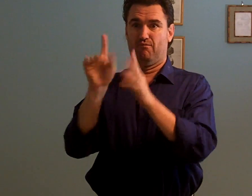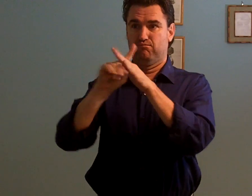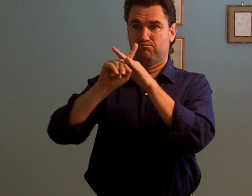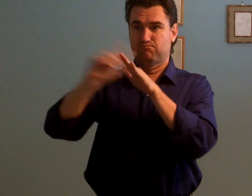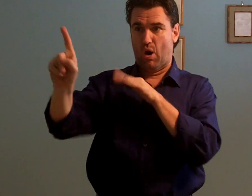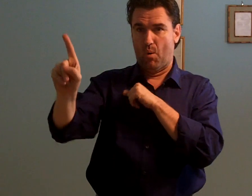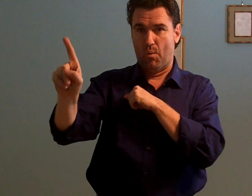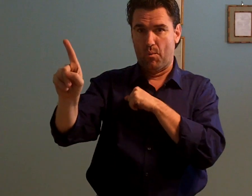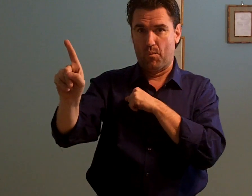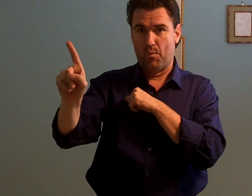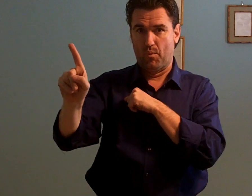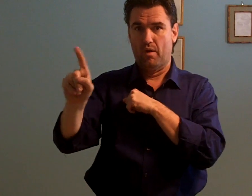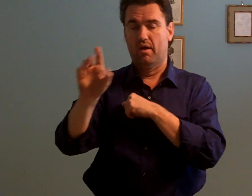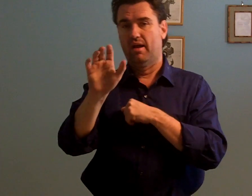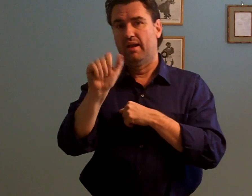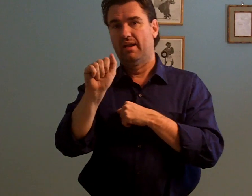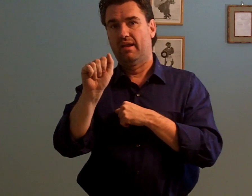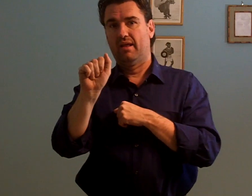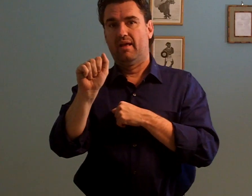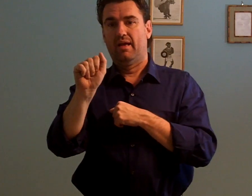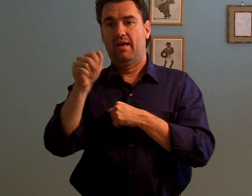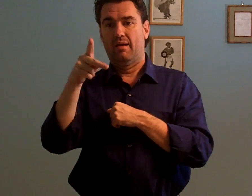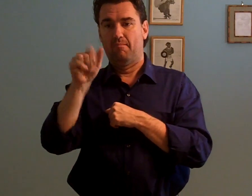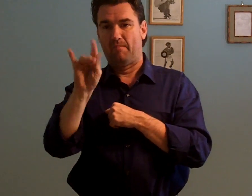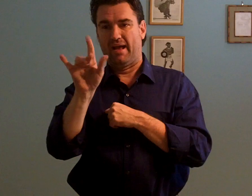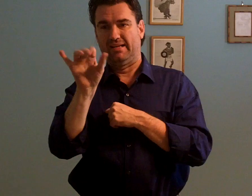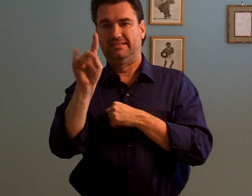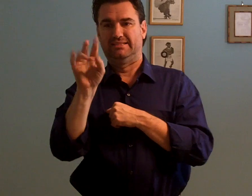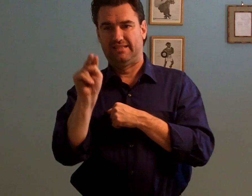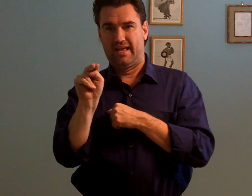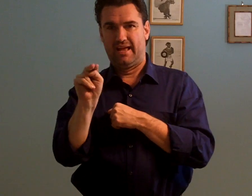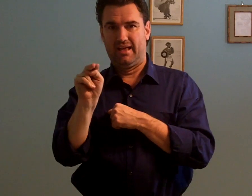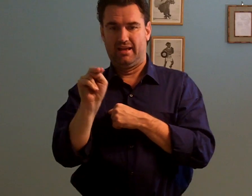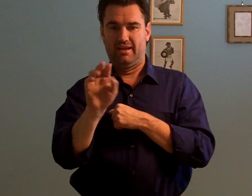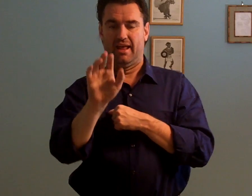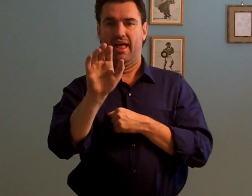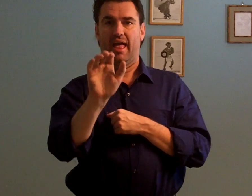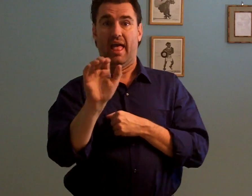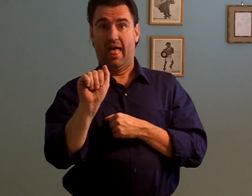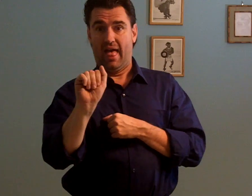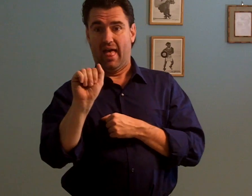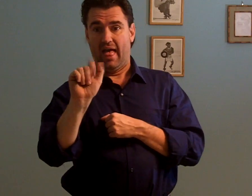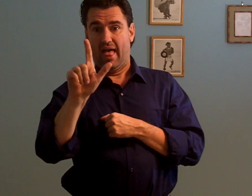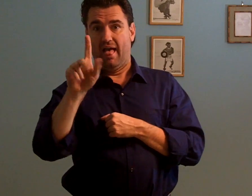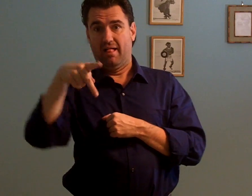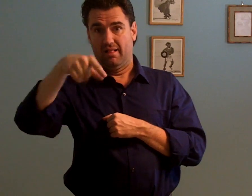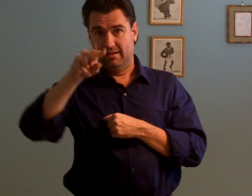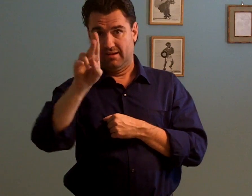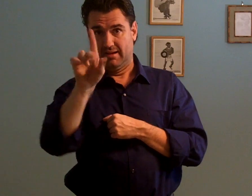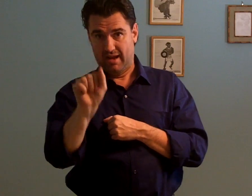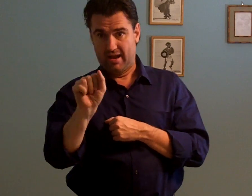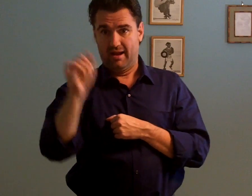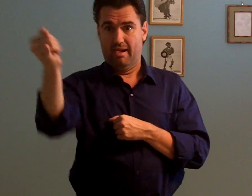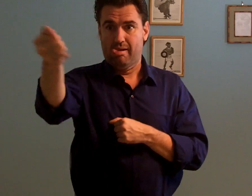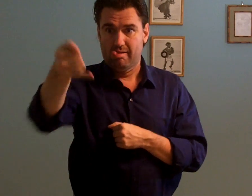from along that border and operate through its affiliates across the world. And so shortly after taking